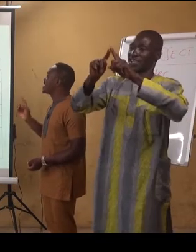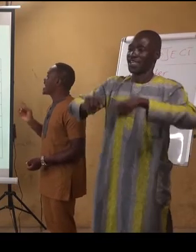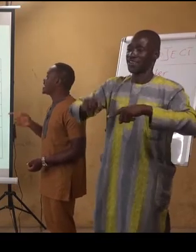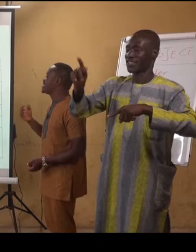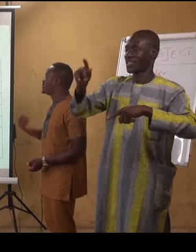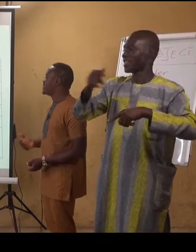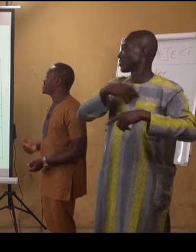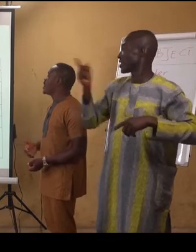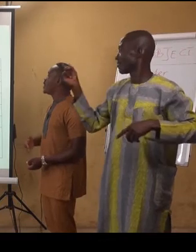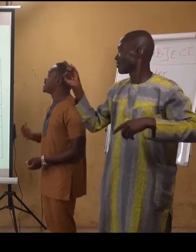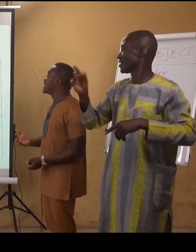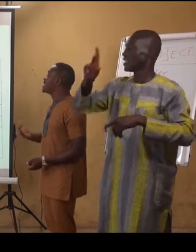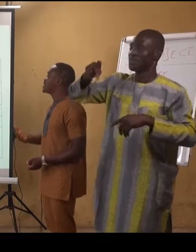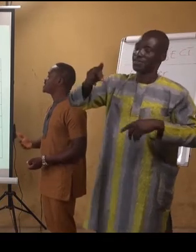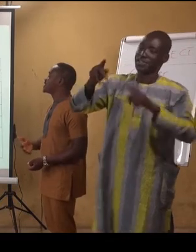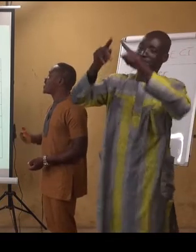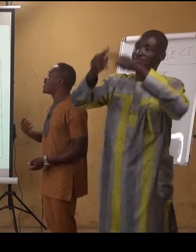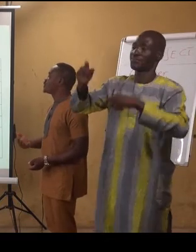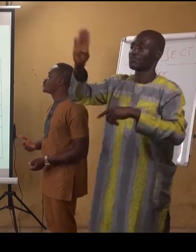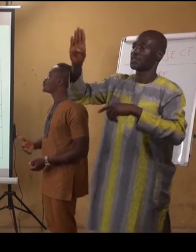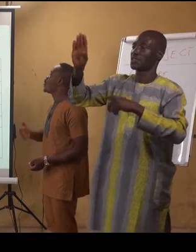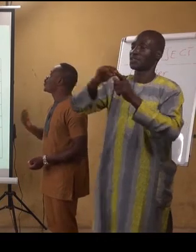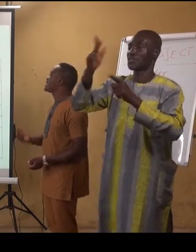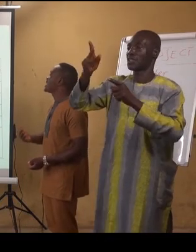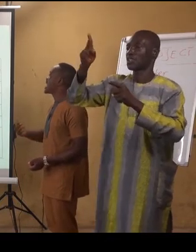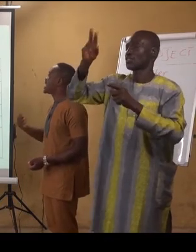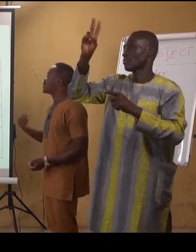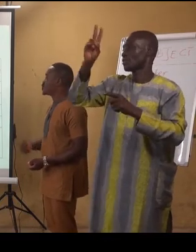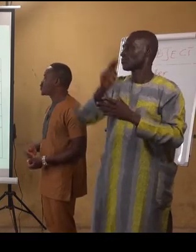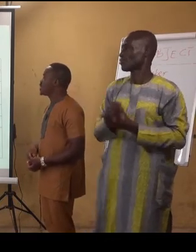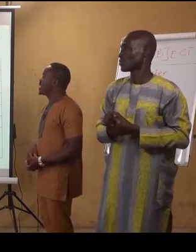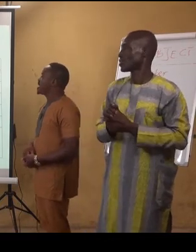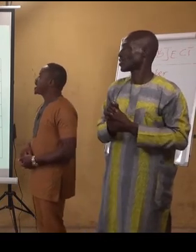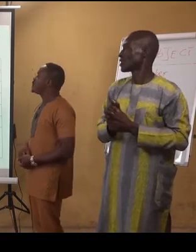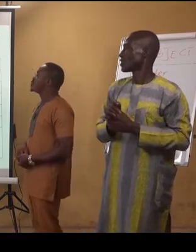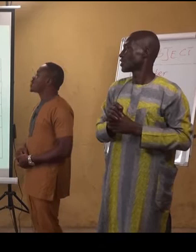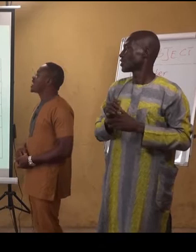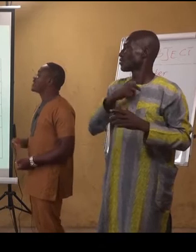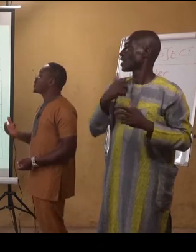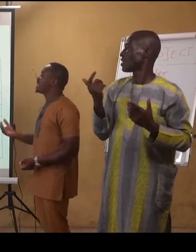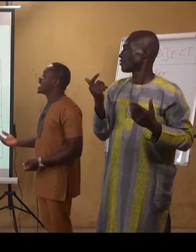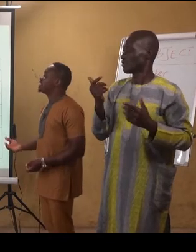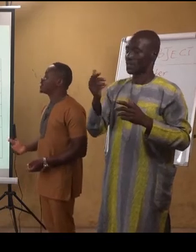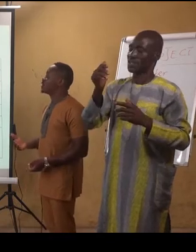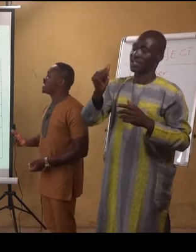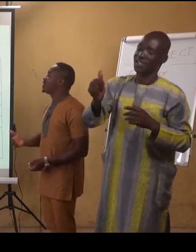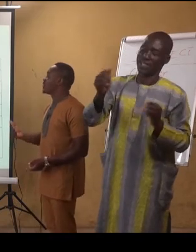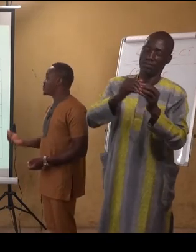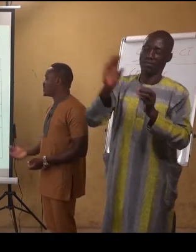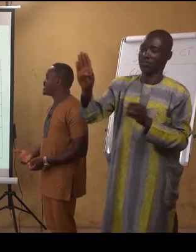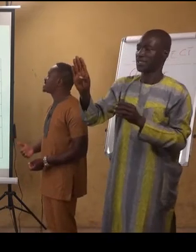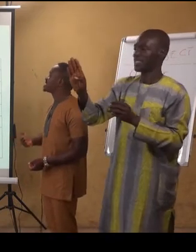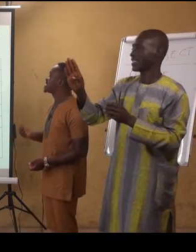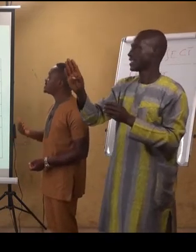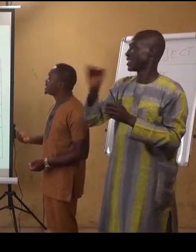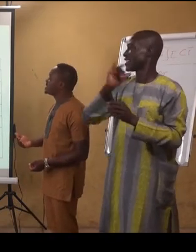p caret b, or 3 raised to the power of 2, or 3 caret 2. Then we also have the normal addition. A plus